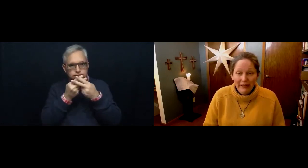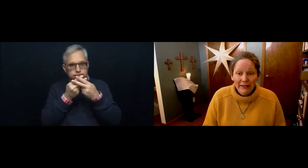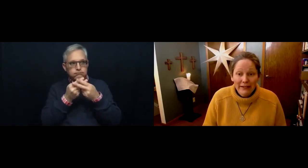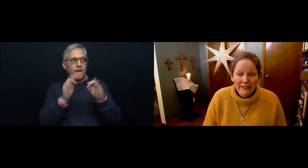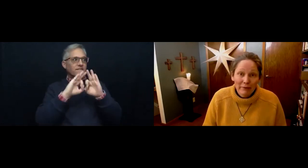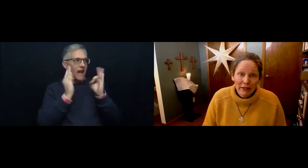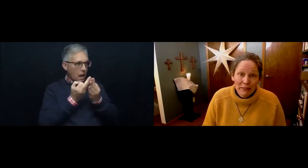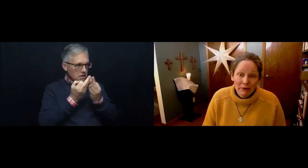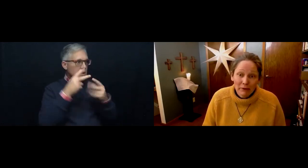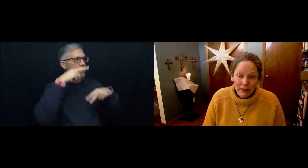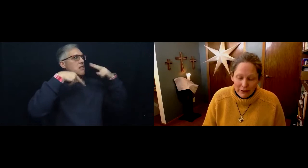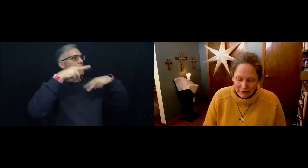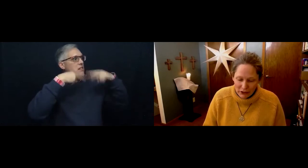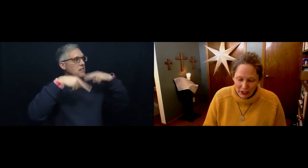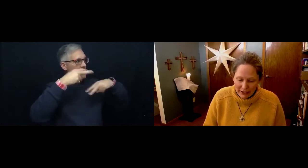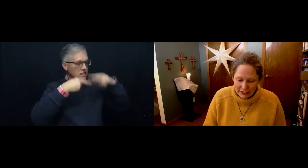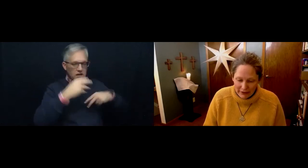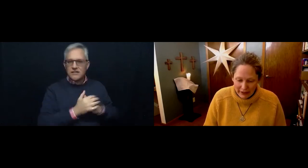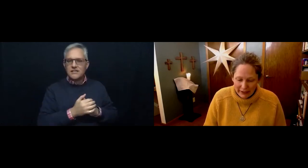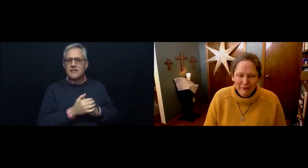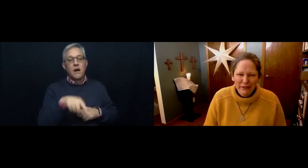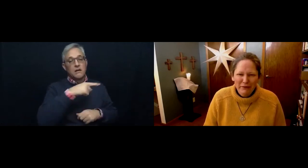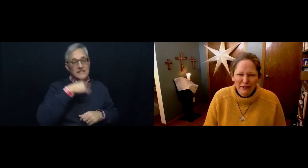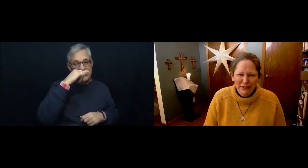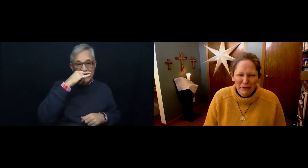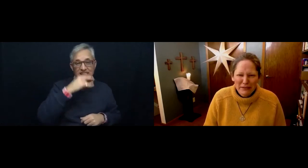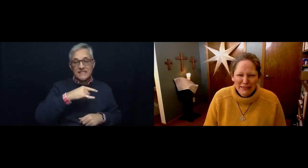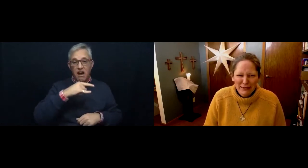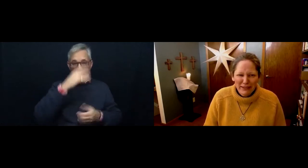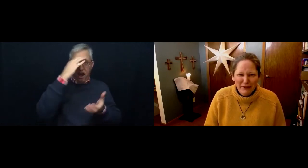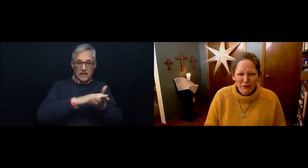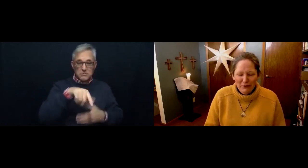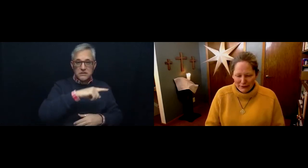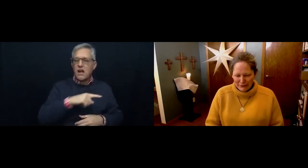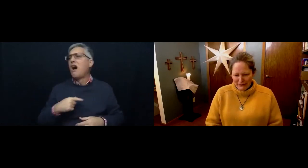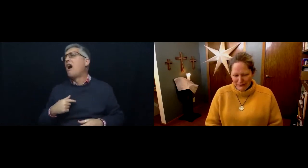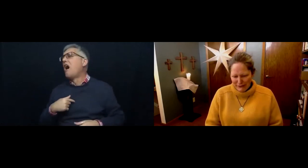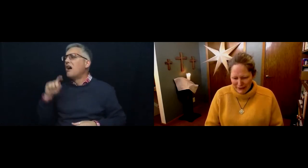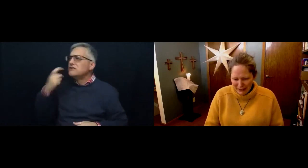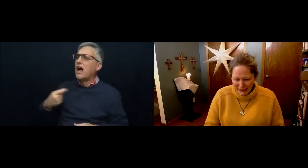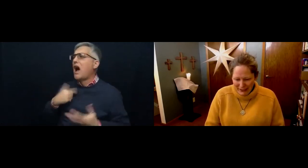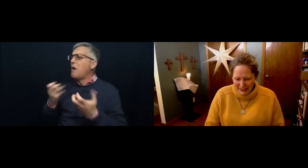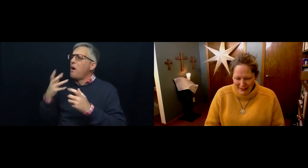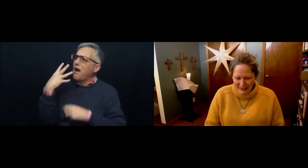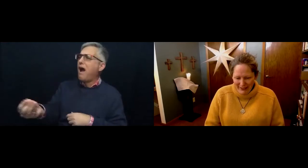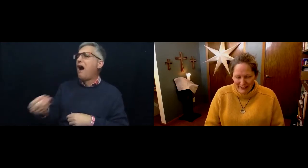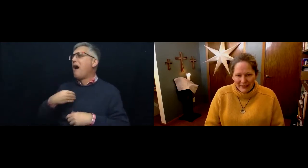my kids and my husband were all jealous. They were like, "We want to go instead of you."